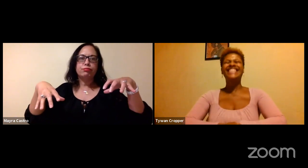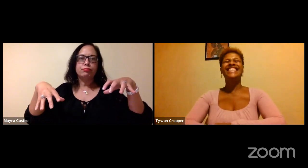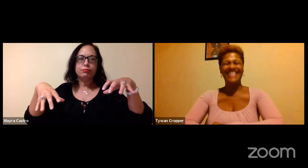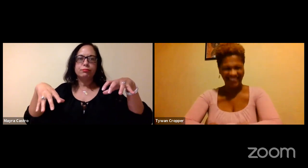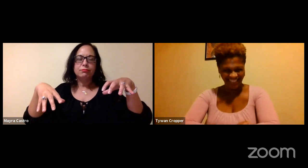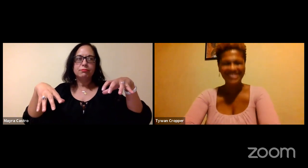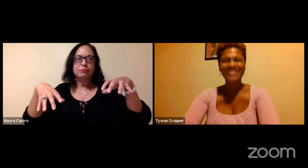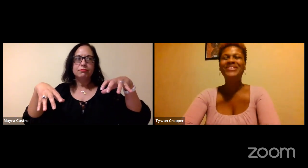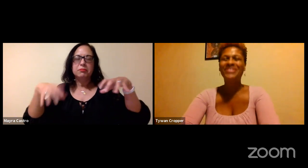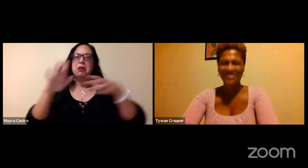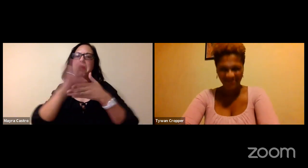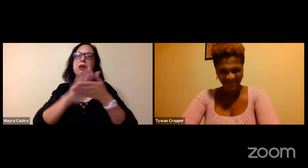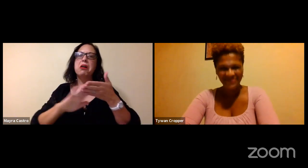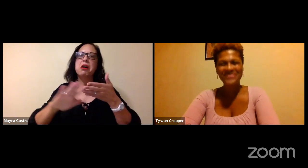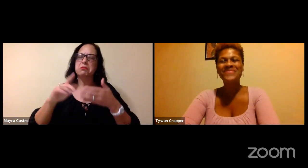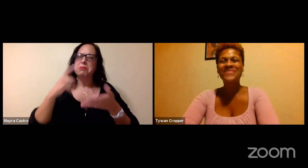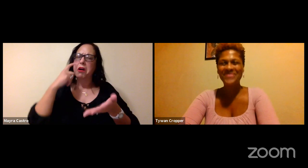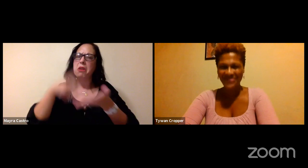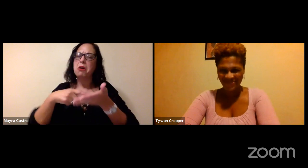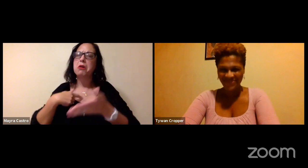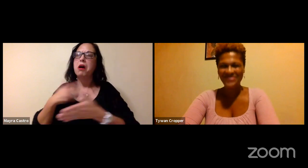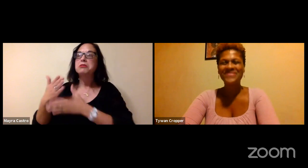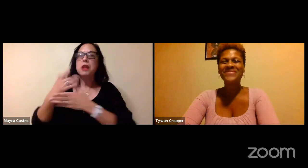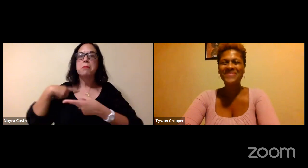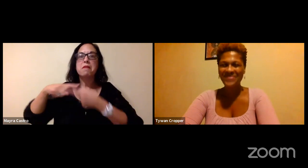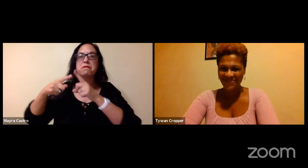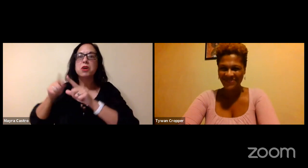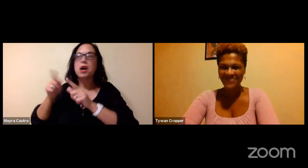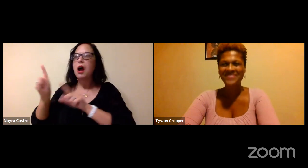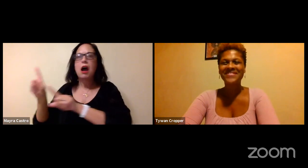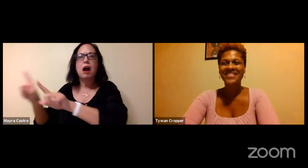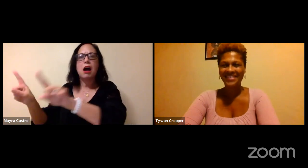And I was overcome with shock.